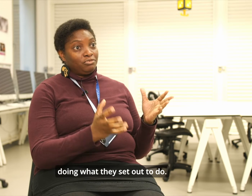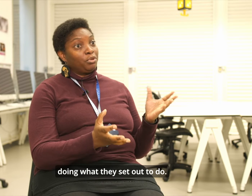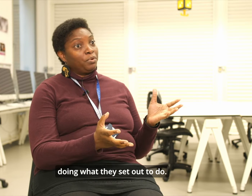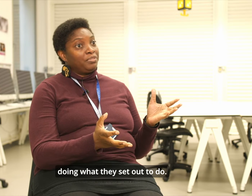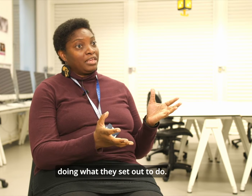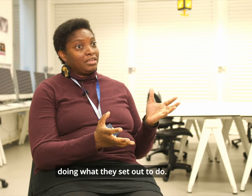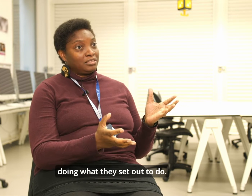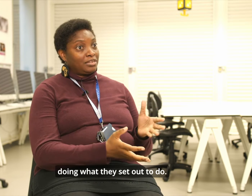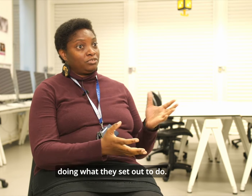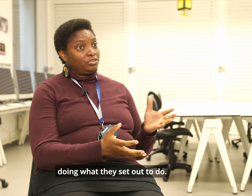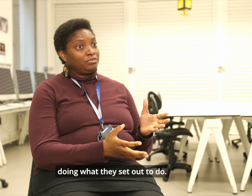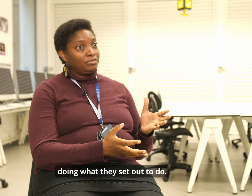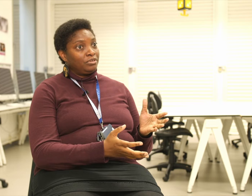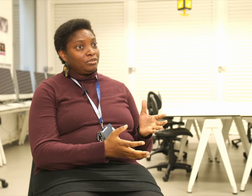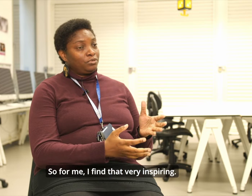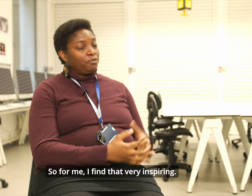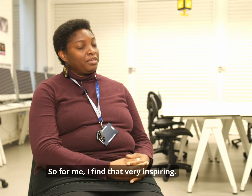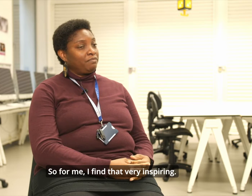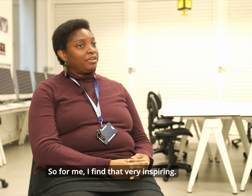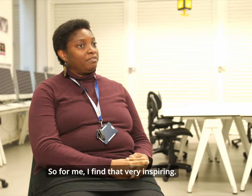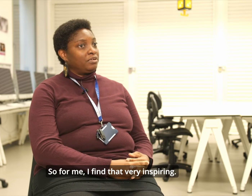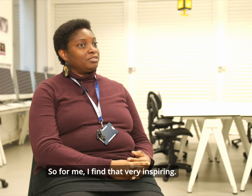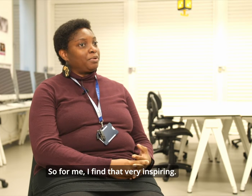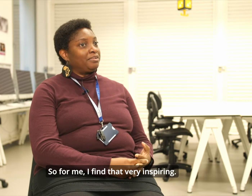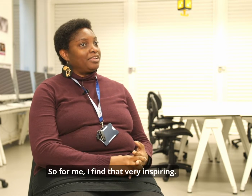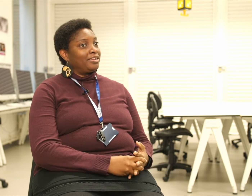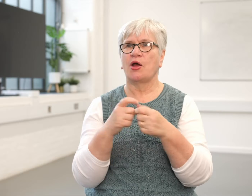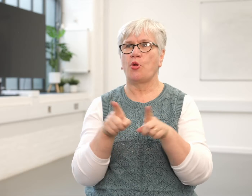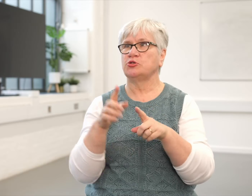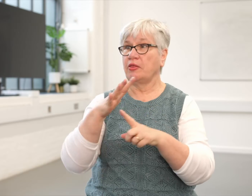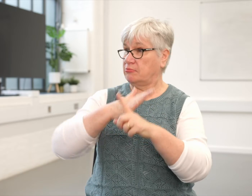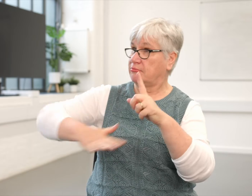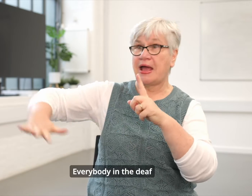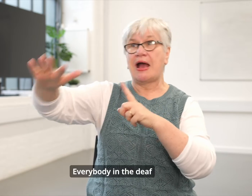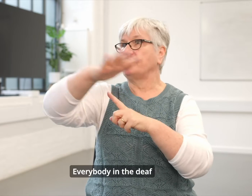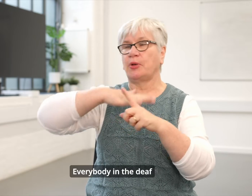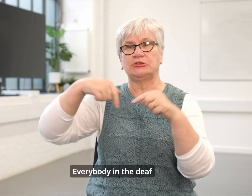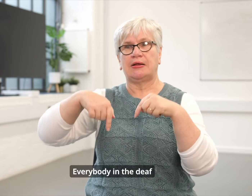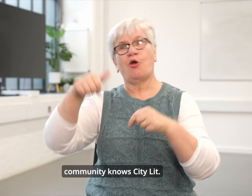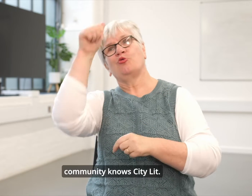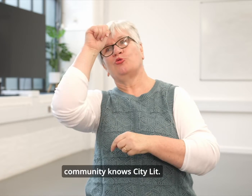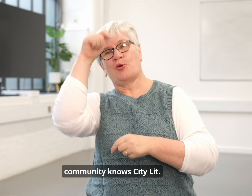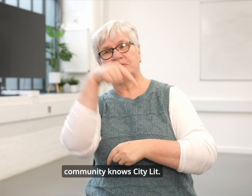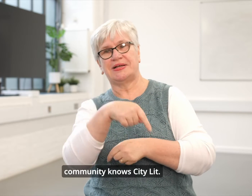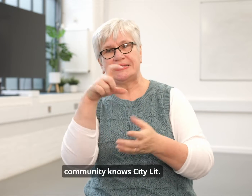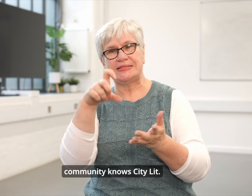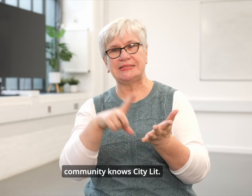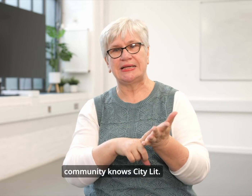doing what they set out to do. So for me, I find that very inspiring. Everybody in the deaf community knows City Lit.